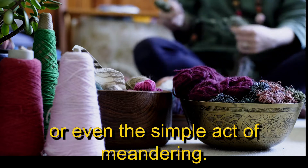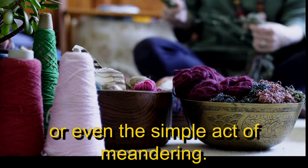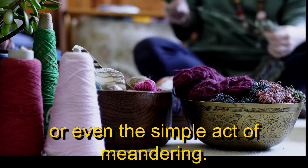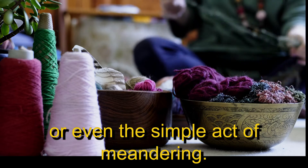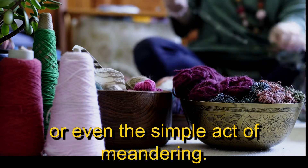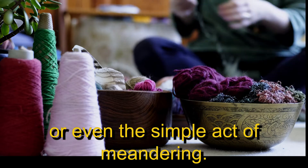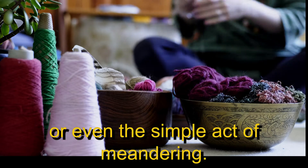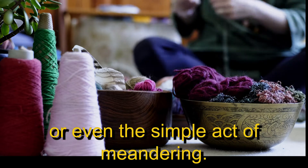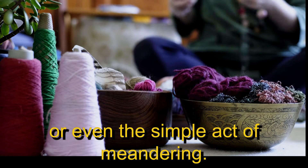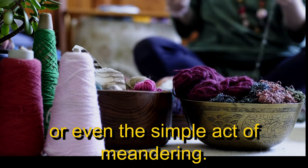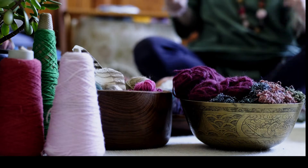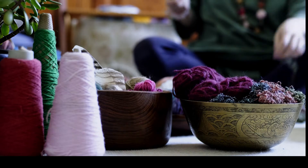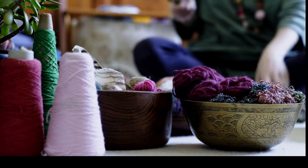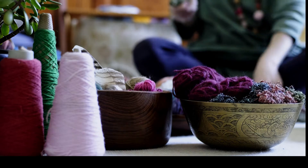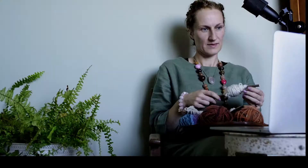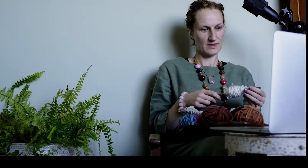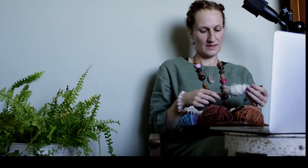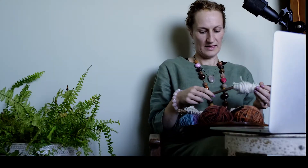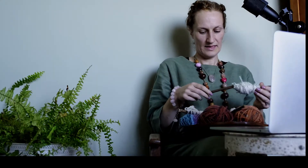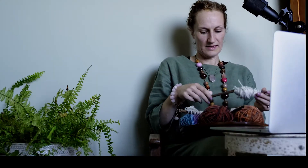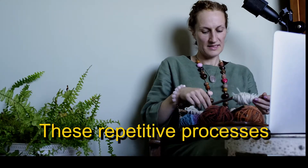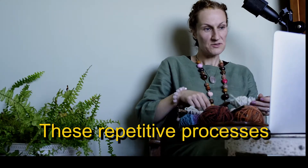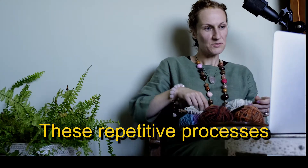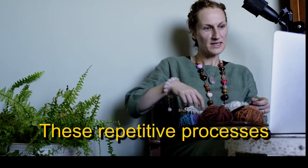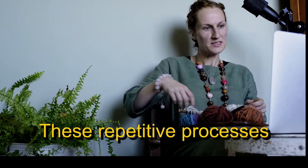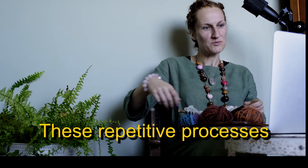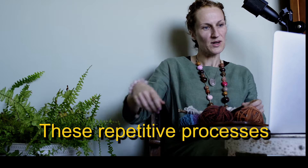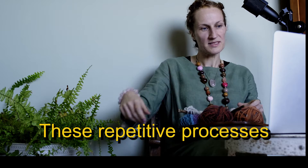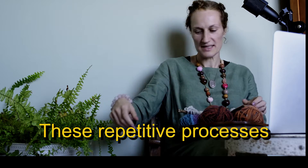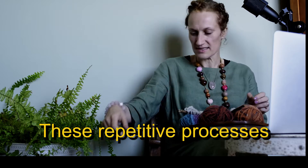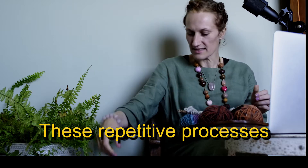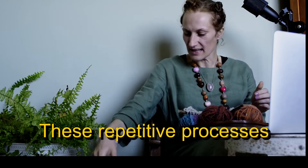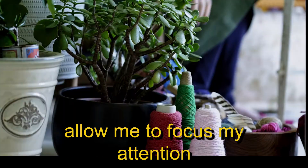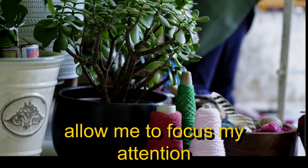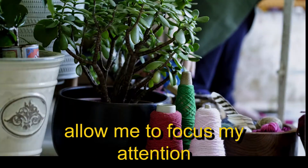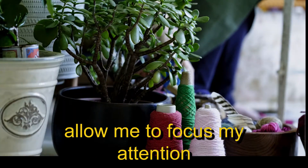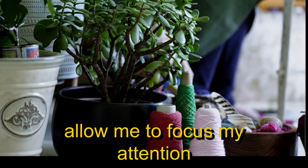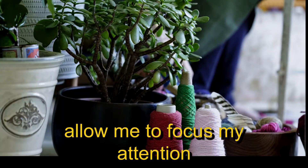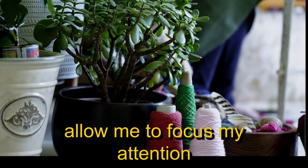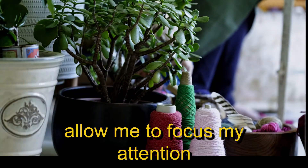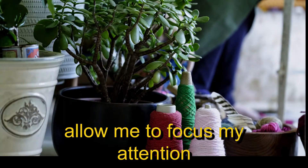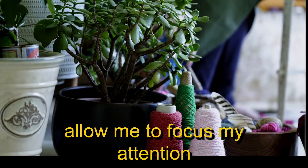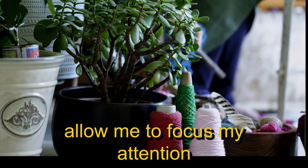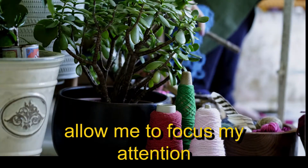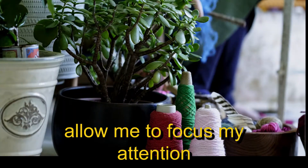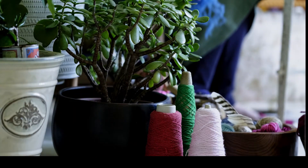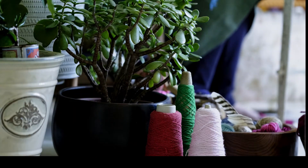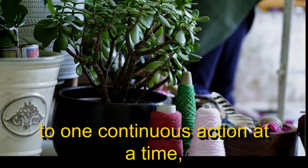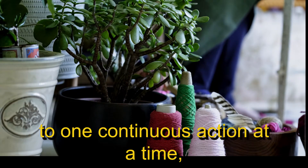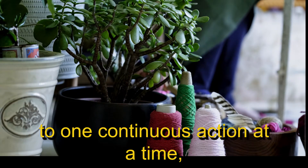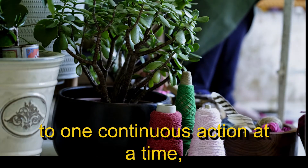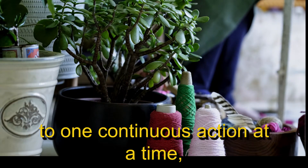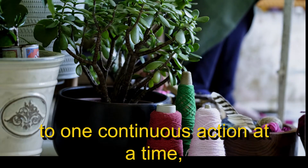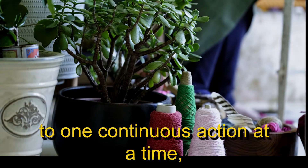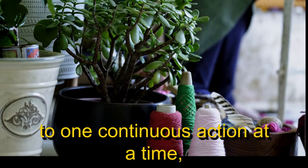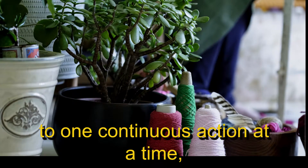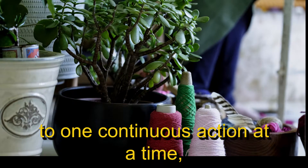act of meambling. These repetitive processes allow me to focus my attention to one continuous action